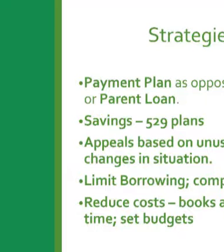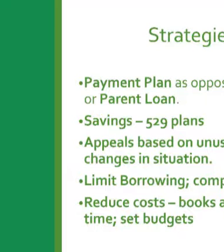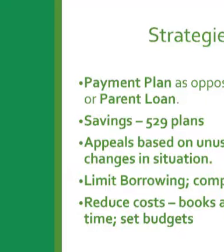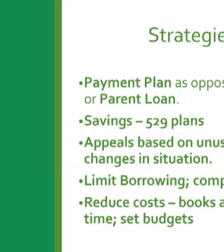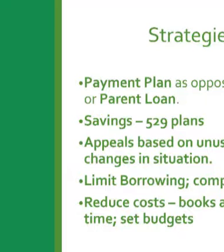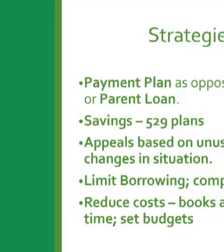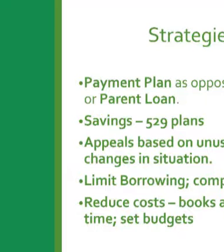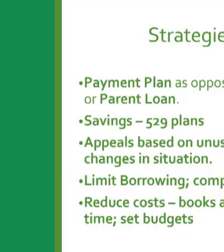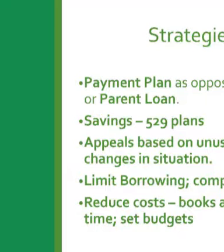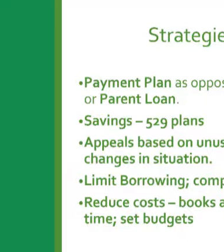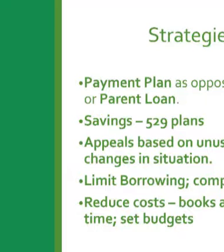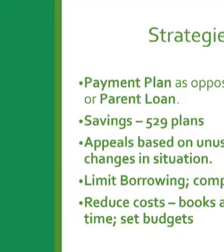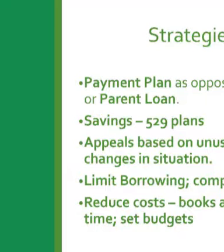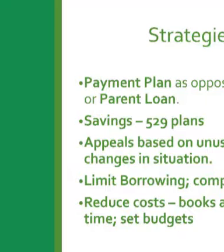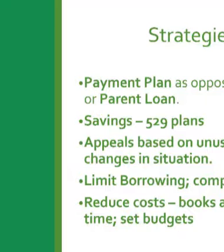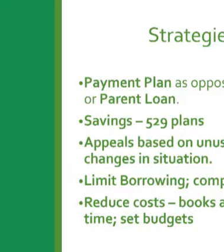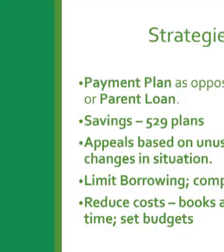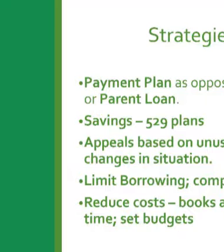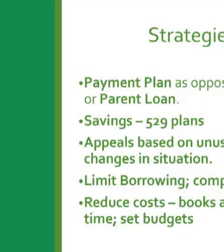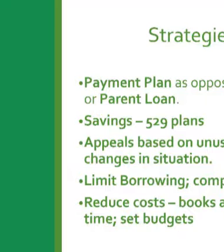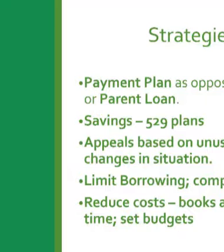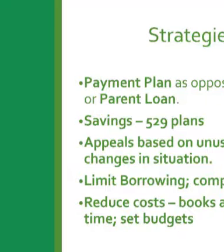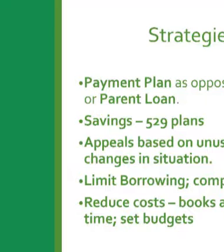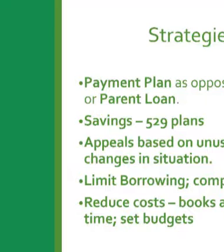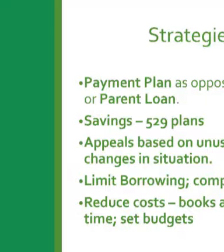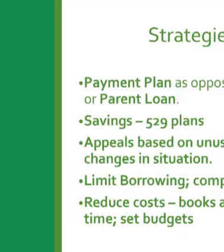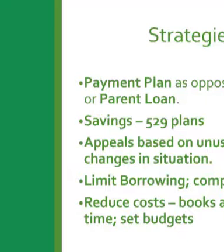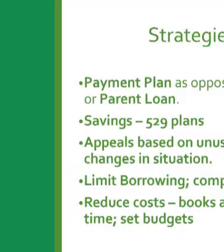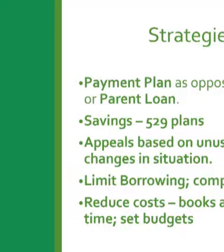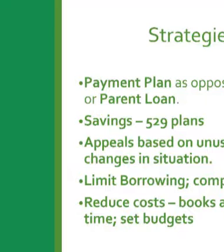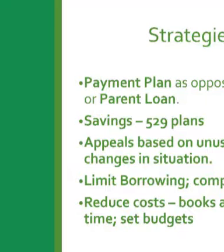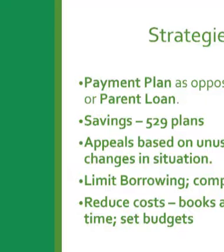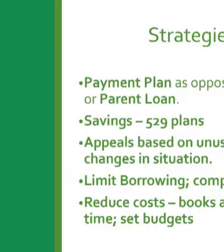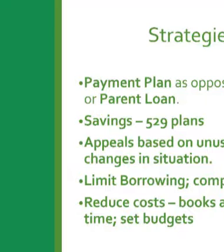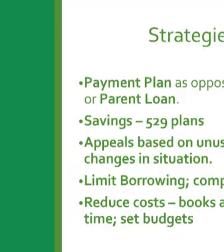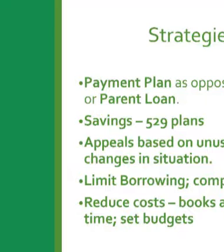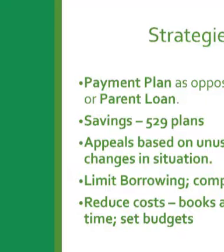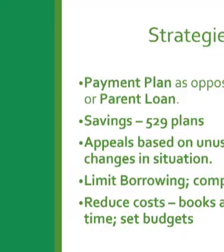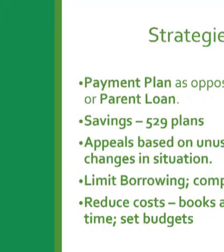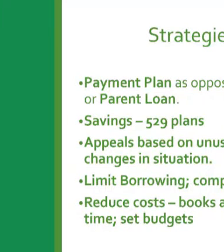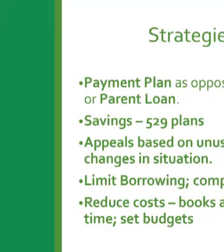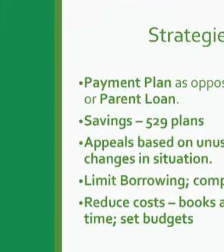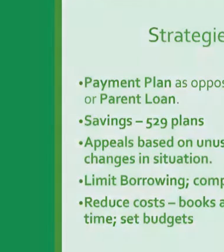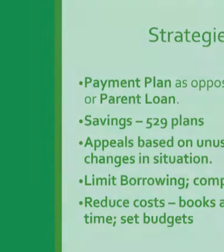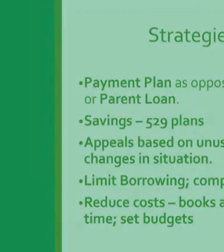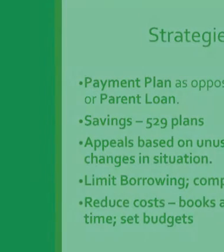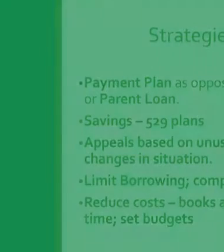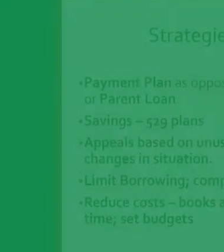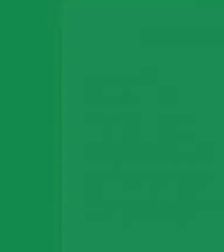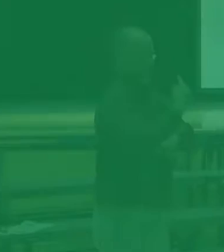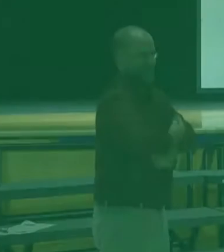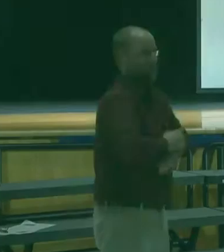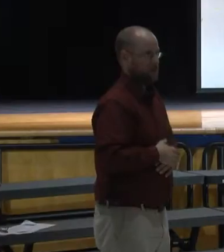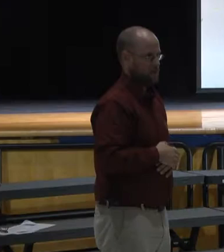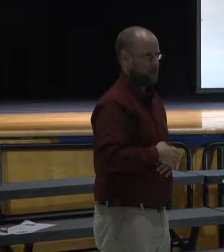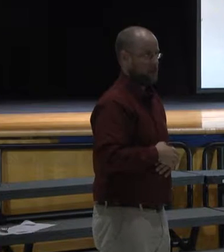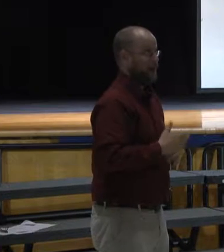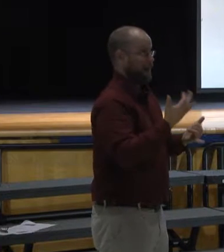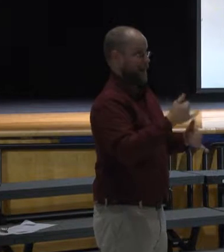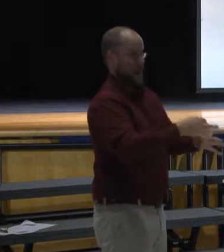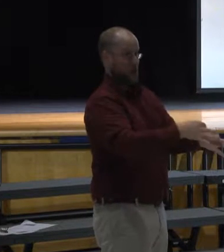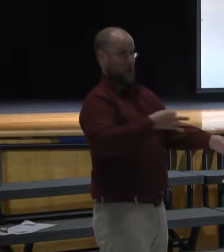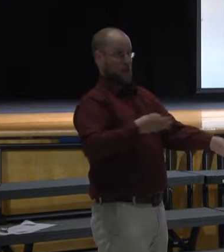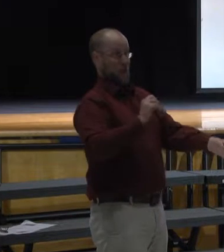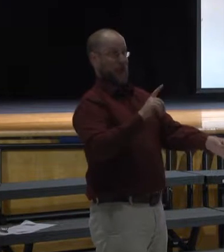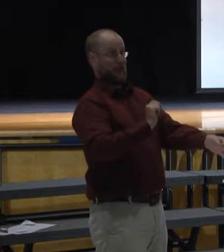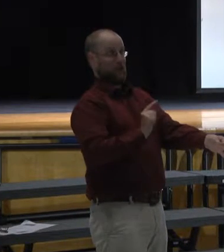it every year. All right, meet the school's deadlines. With this earlier FAFSA, it's easier to meet those deadlines. It used to be